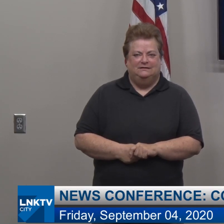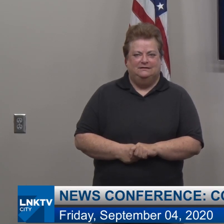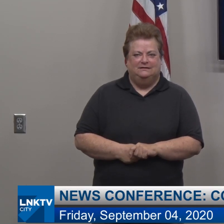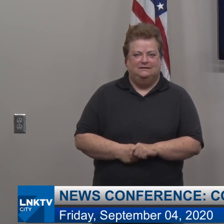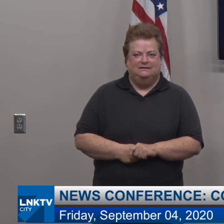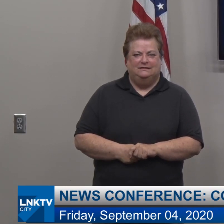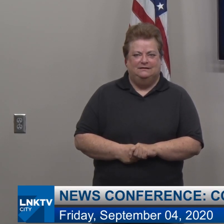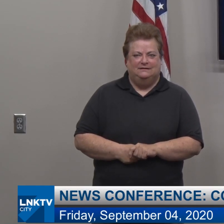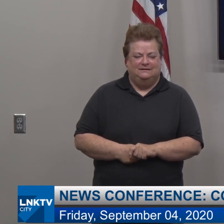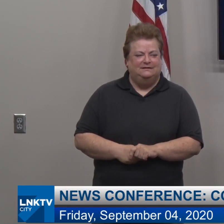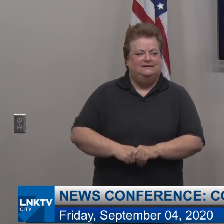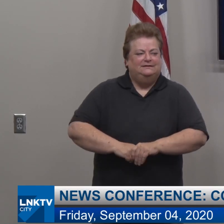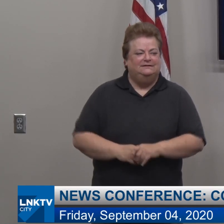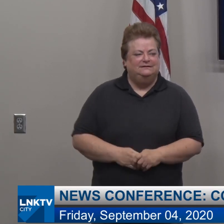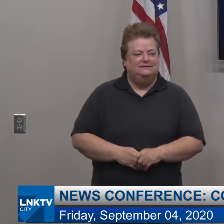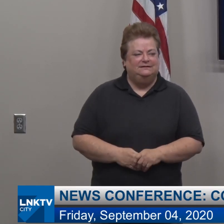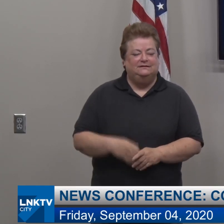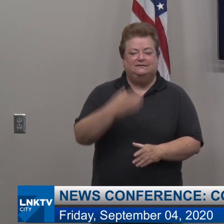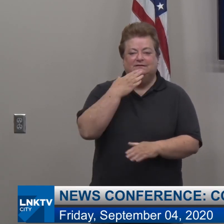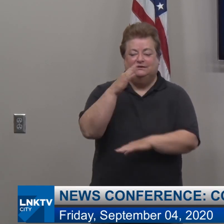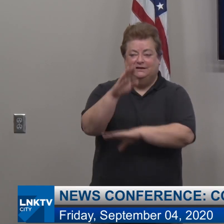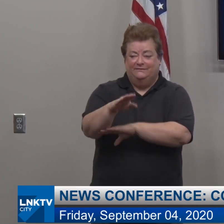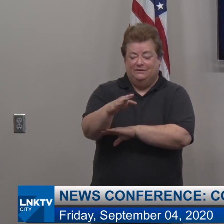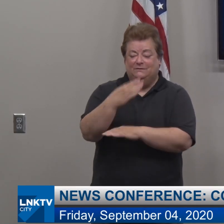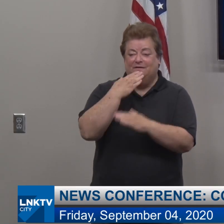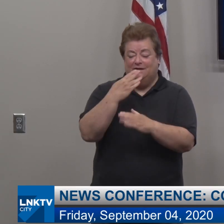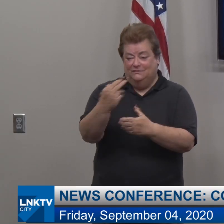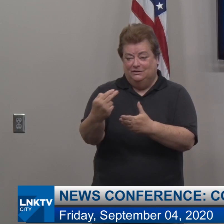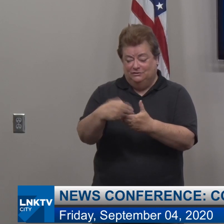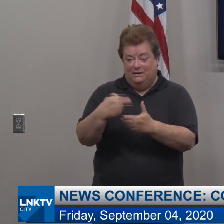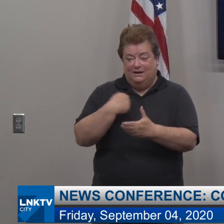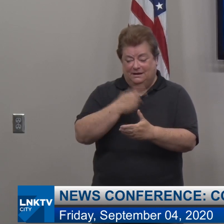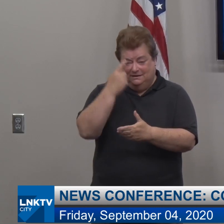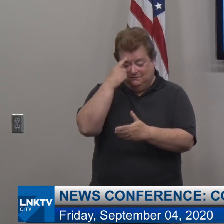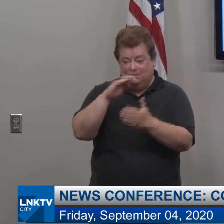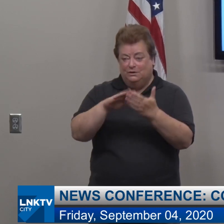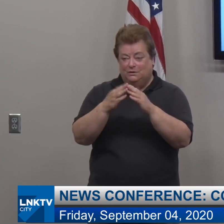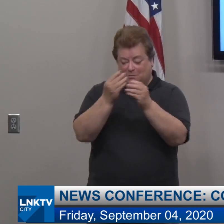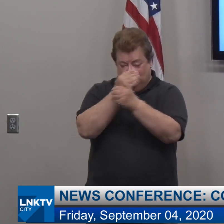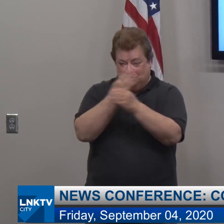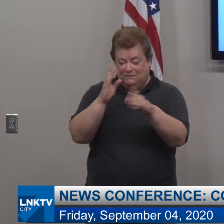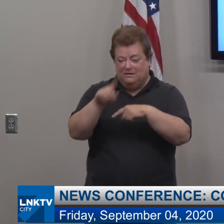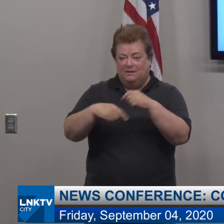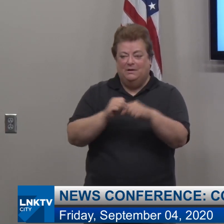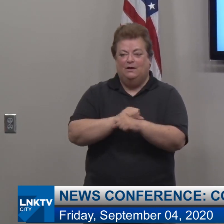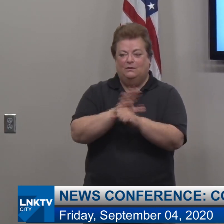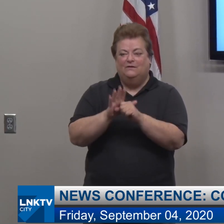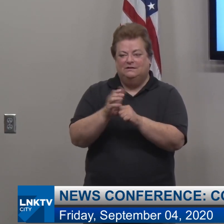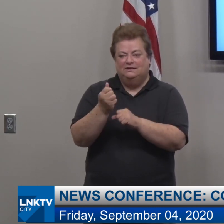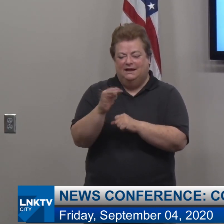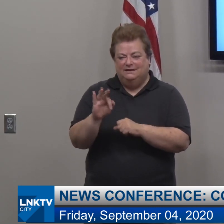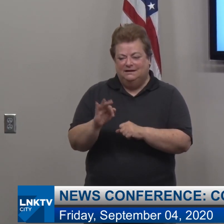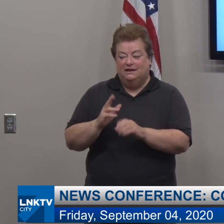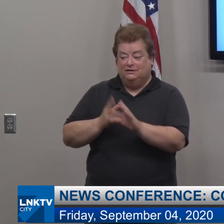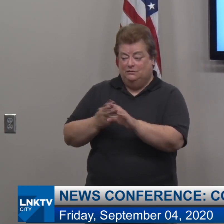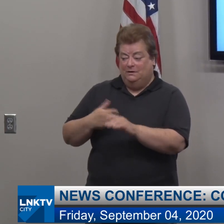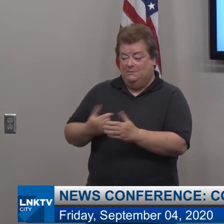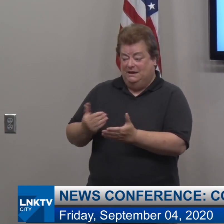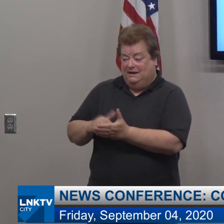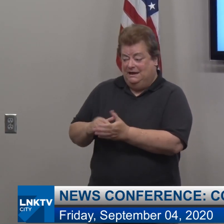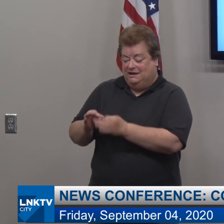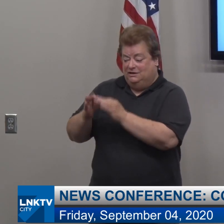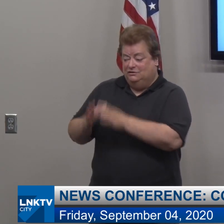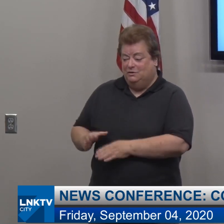You ready? Okay. Good afternoon, and thank you for joining us for this community briefing on COVID-19. Joining me once again